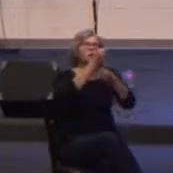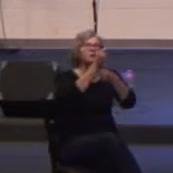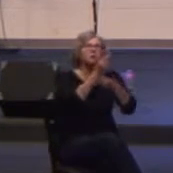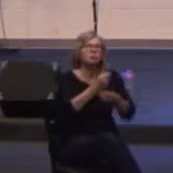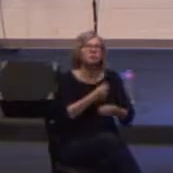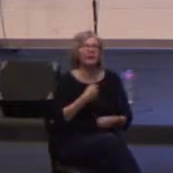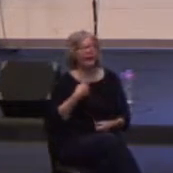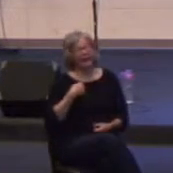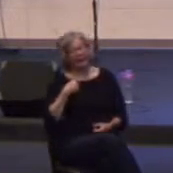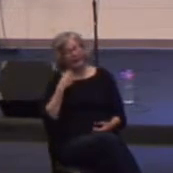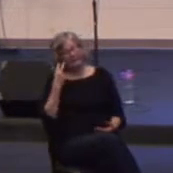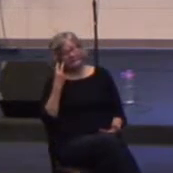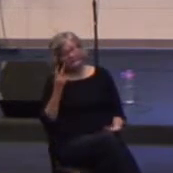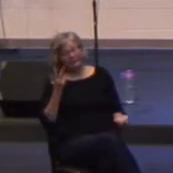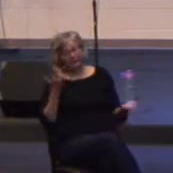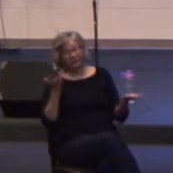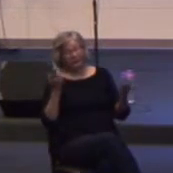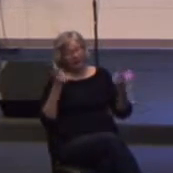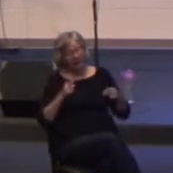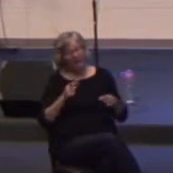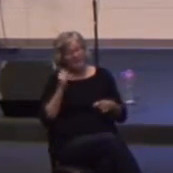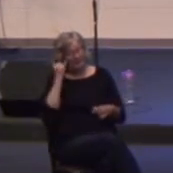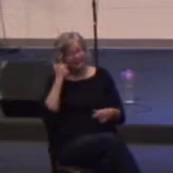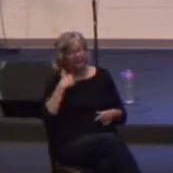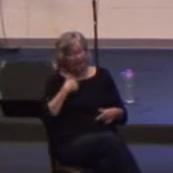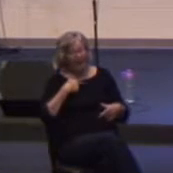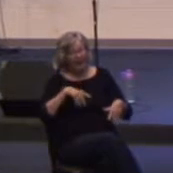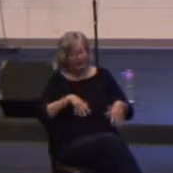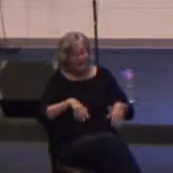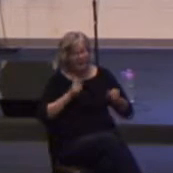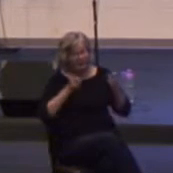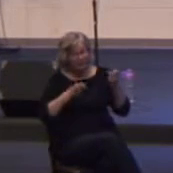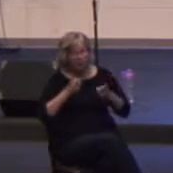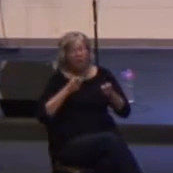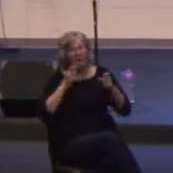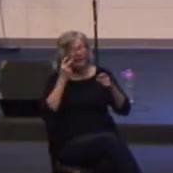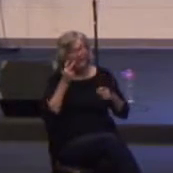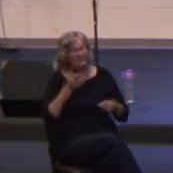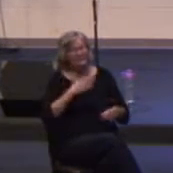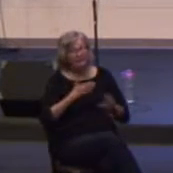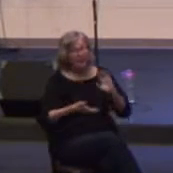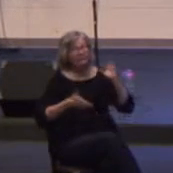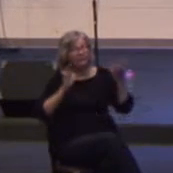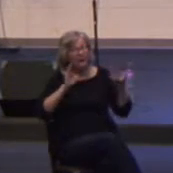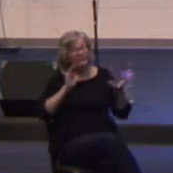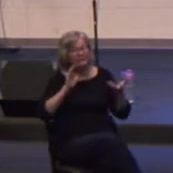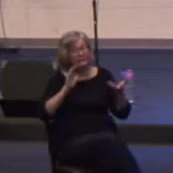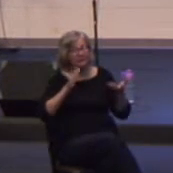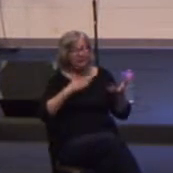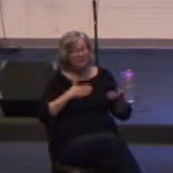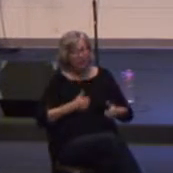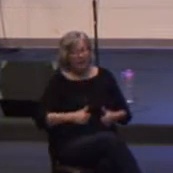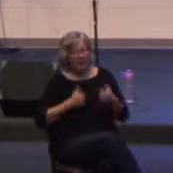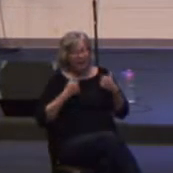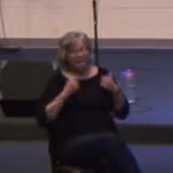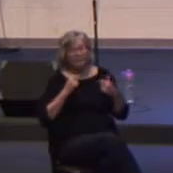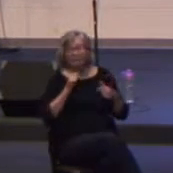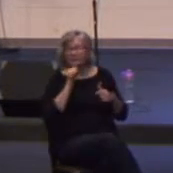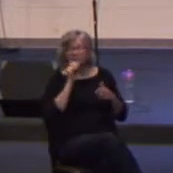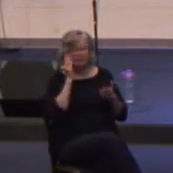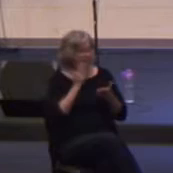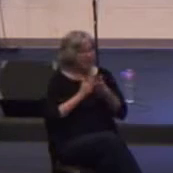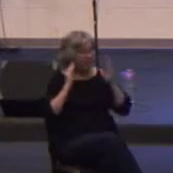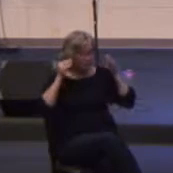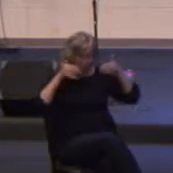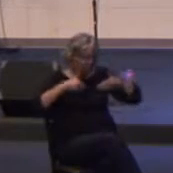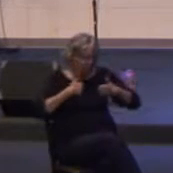I do when I take my life into my own hands, right? I've seen the mess that I can make for my own life. So God, I'm going to stop looking to myself. I'm going to stop